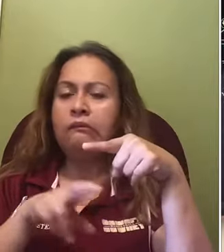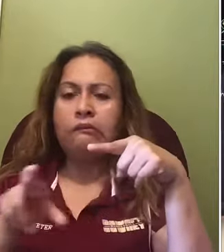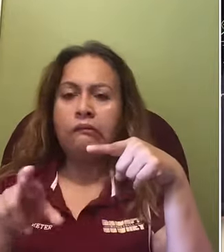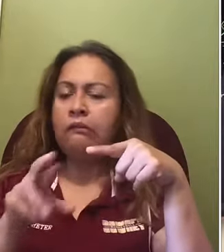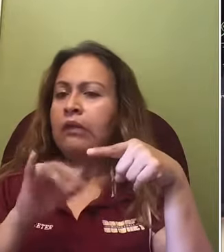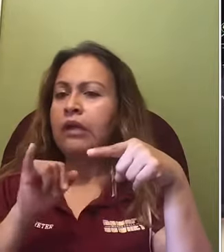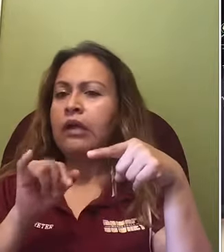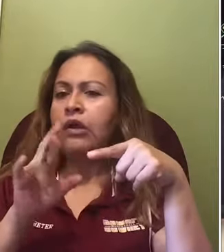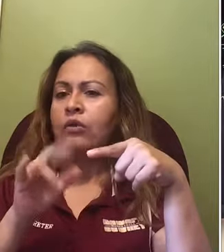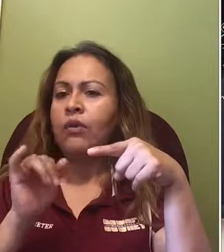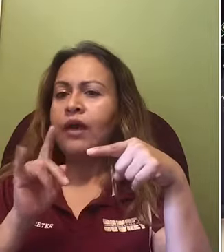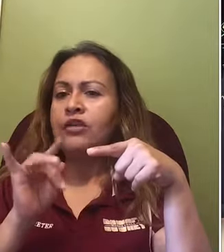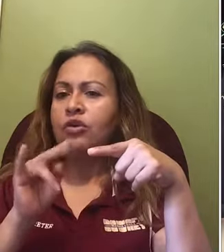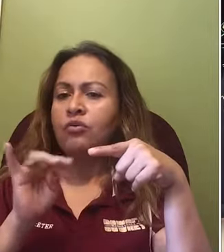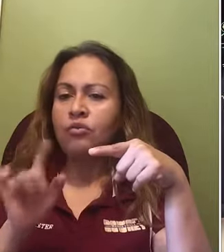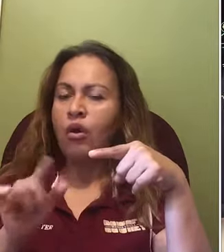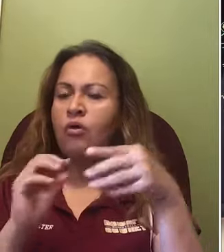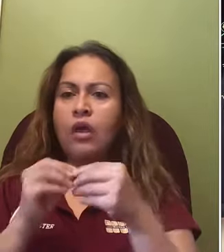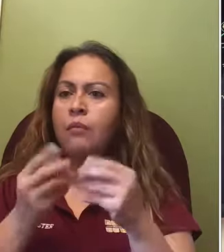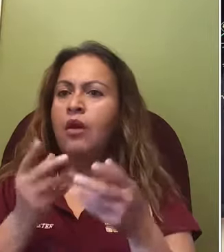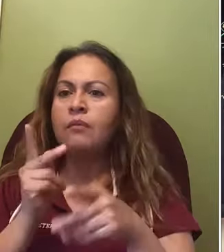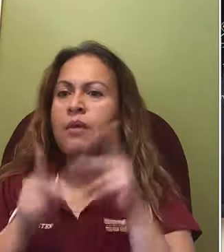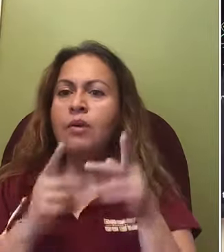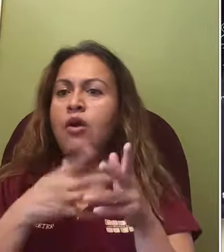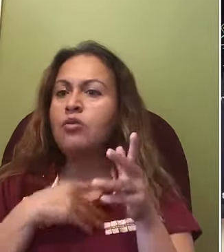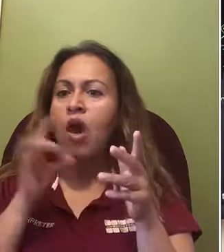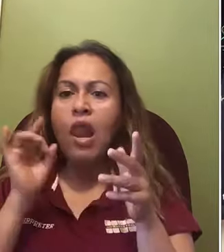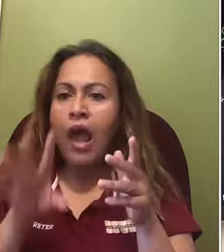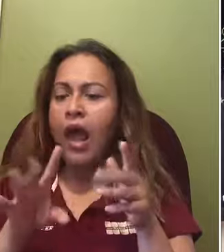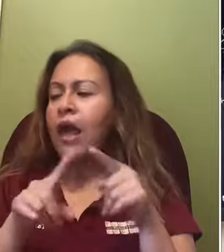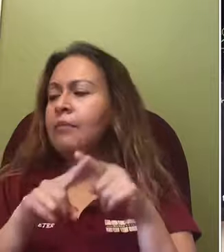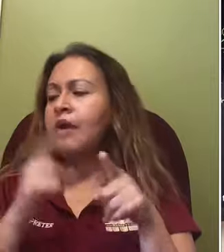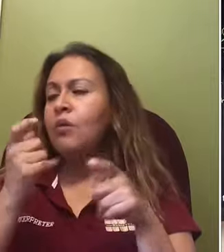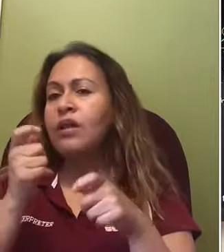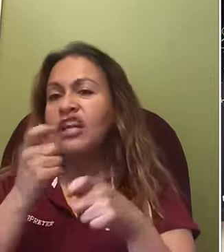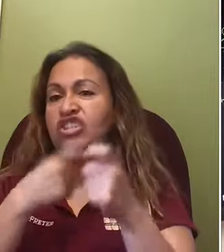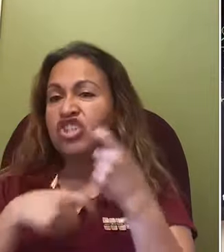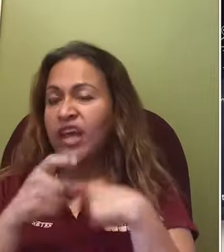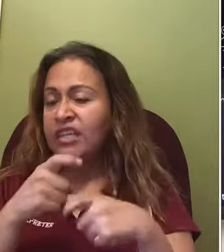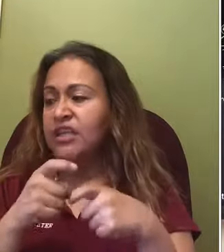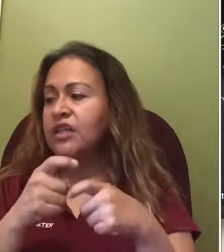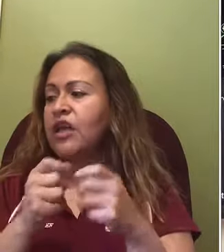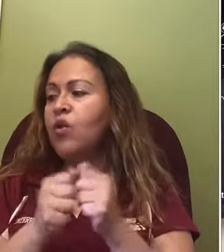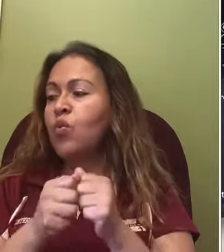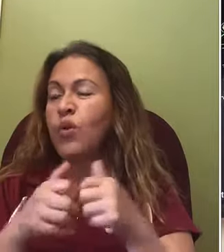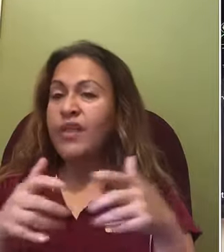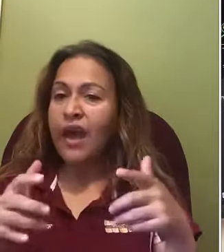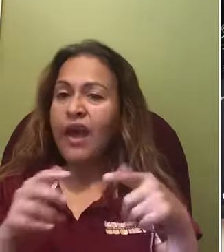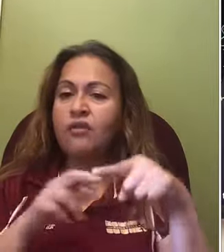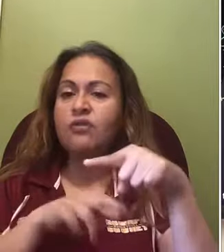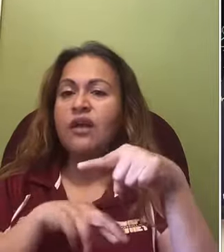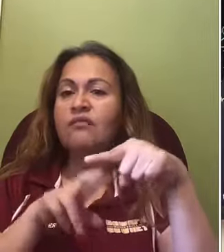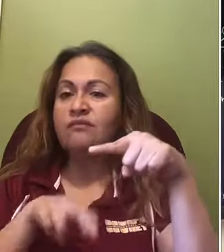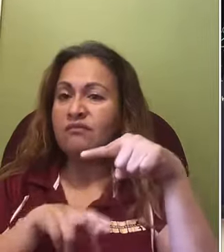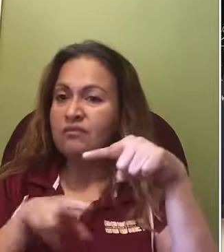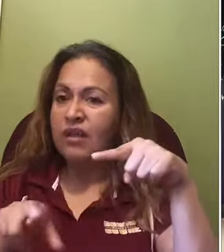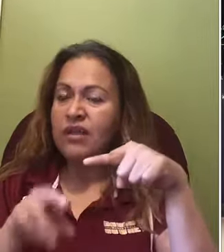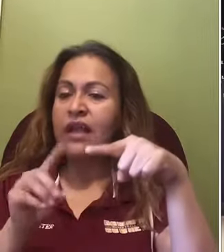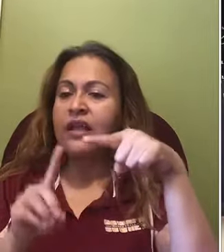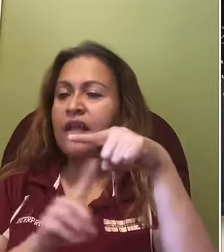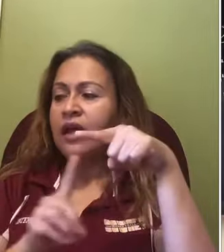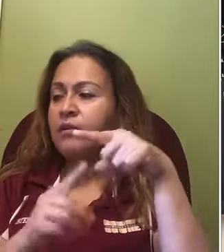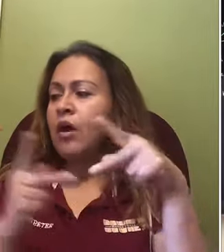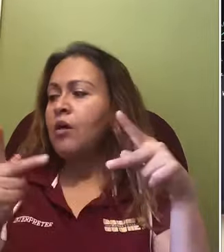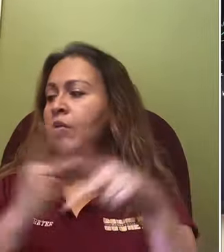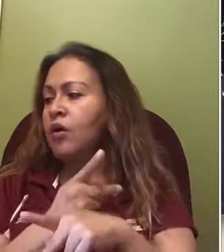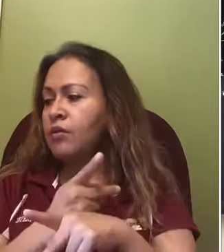the denominator, like the square root of 65. And if you want to rewrite this without a irrational number in the denominator, you can